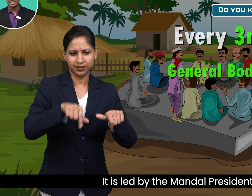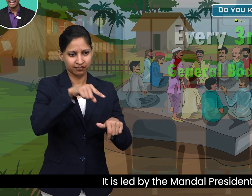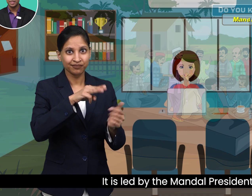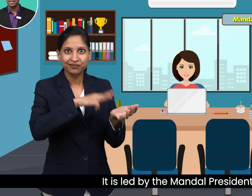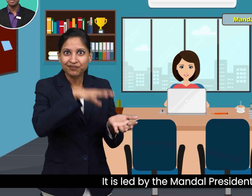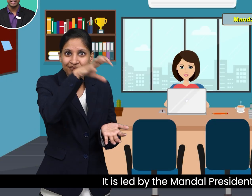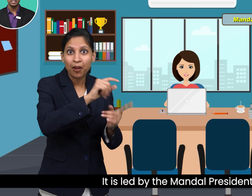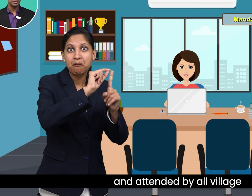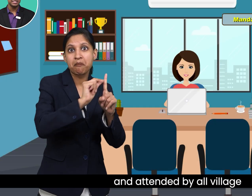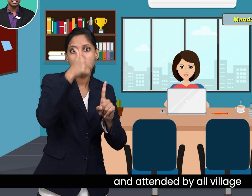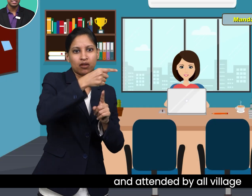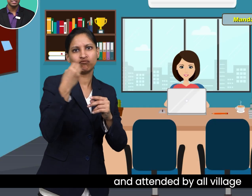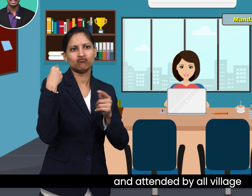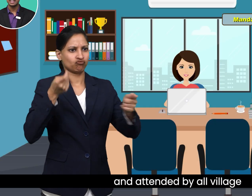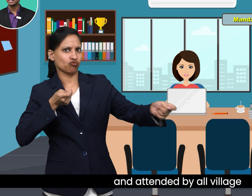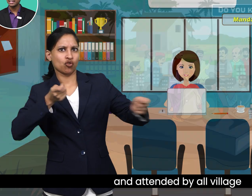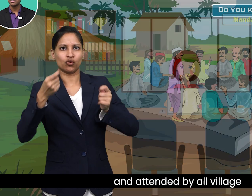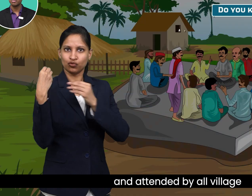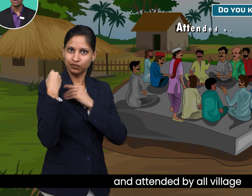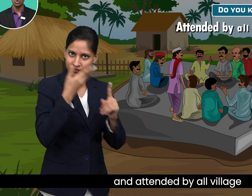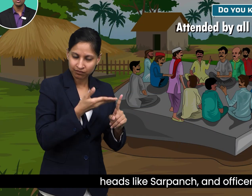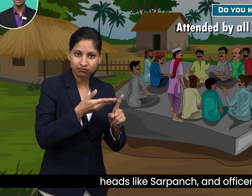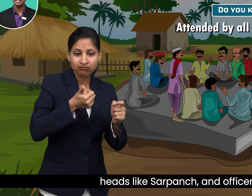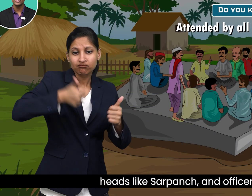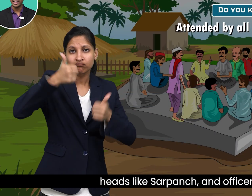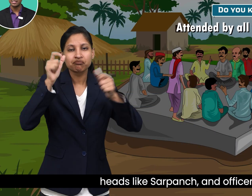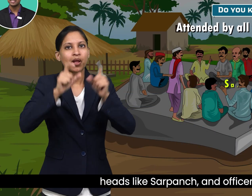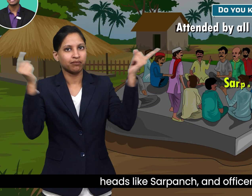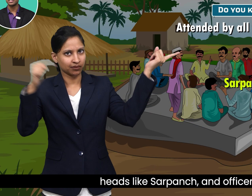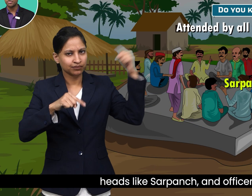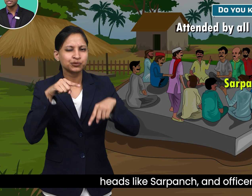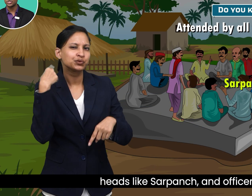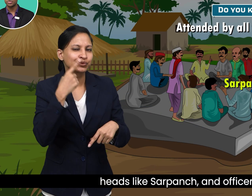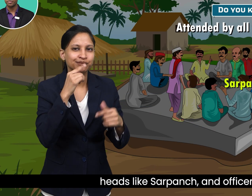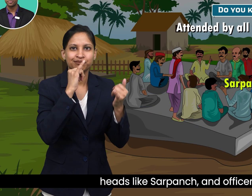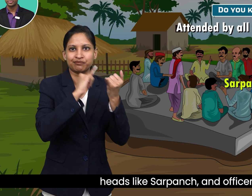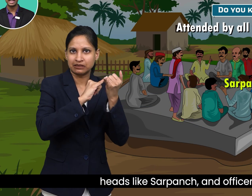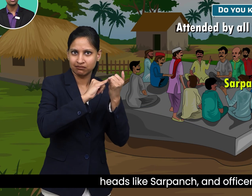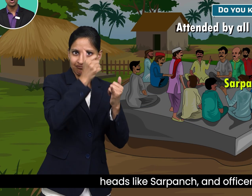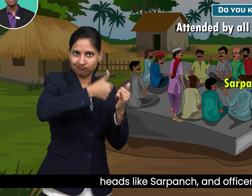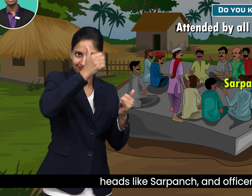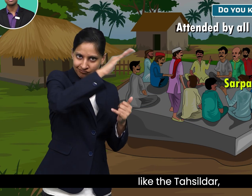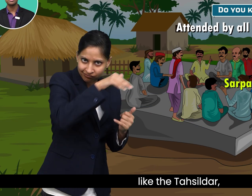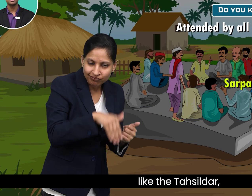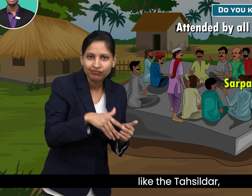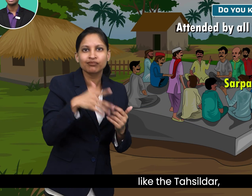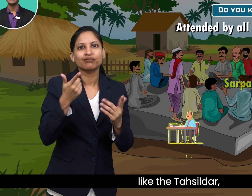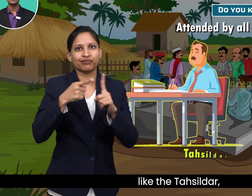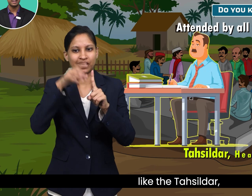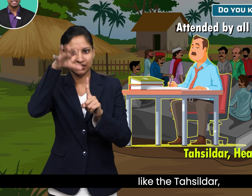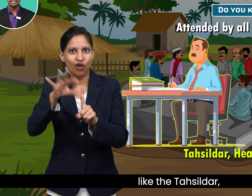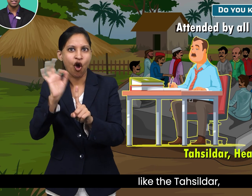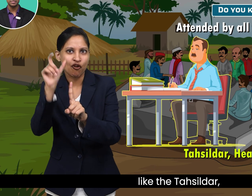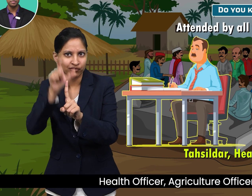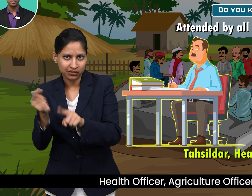It is led by the Mandal president and attended by all village heads like Sarpanch and officers like